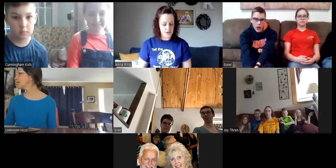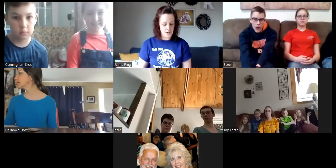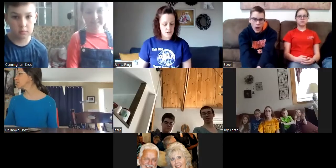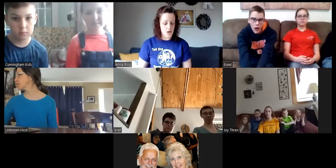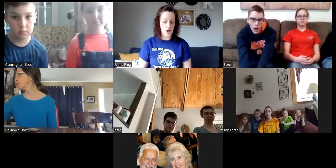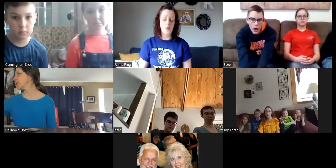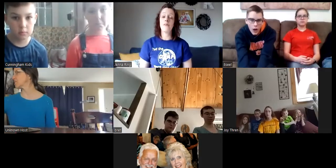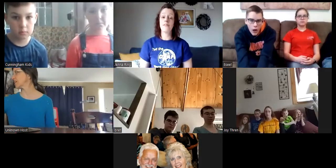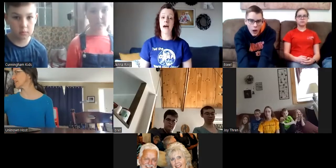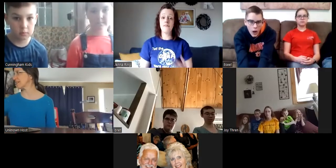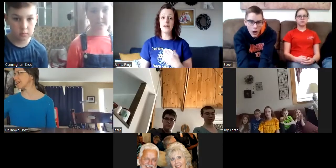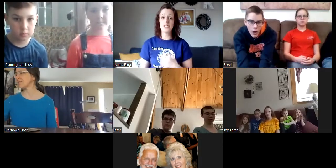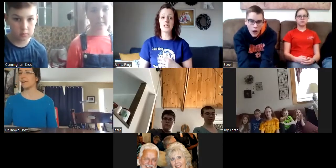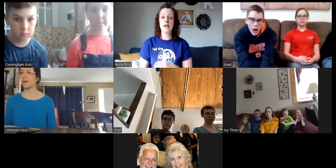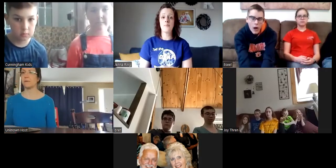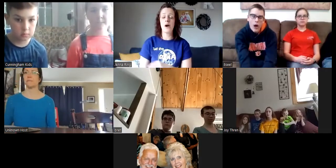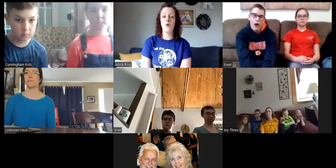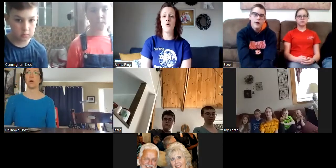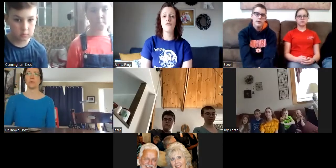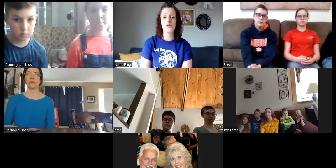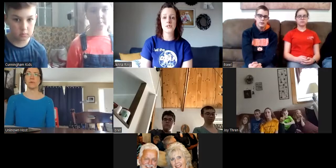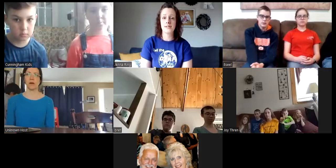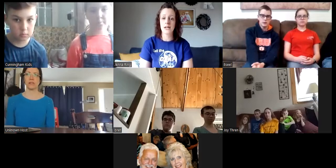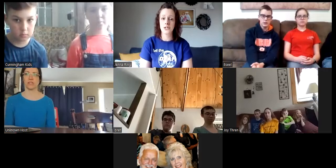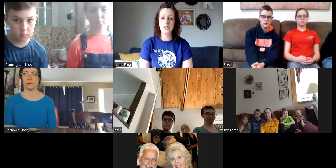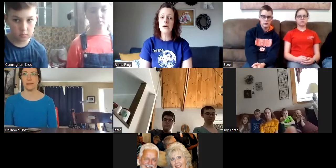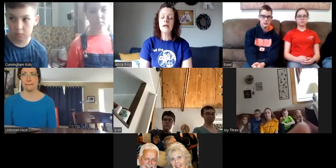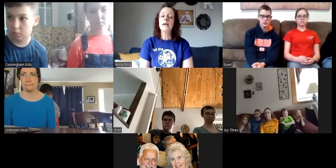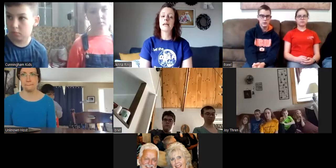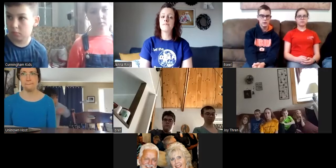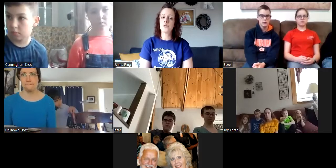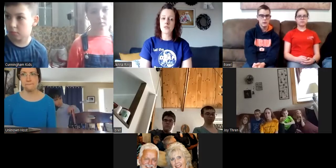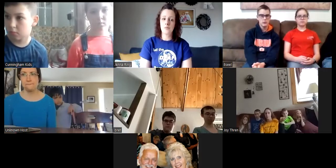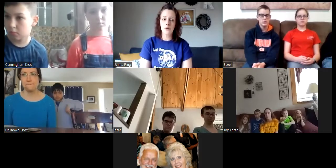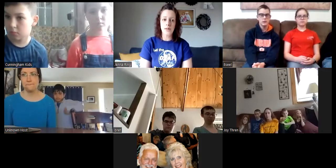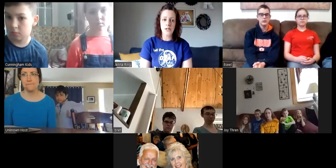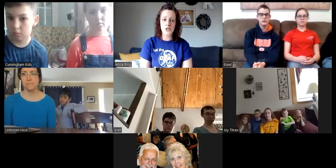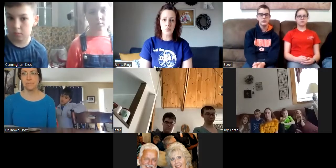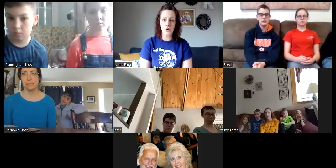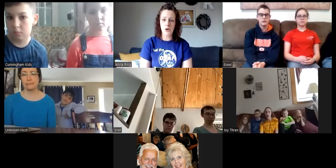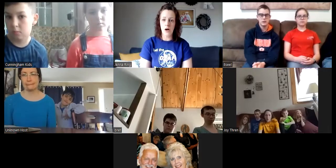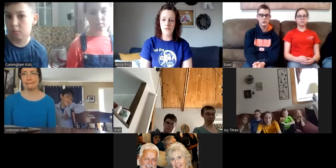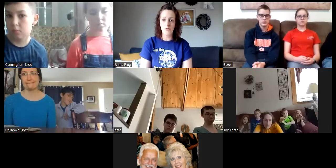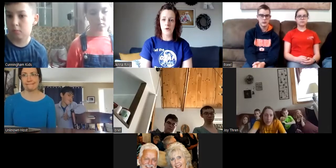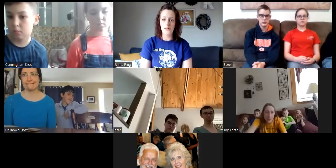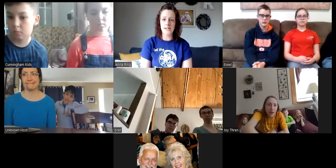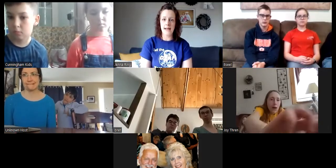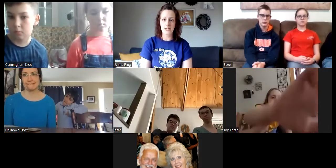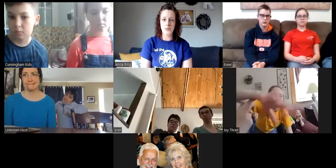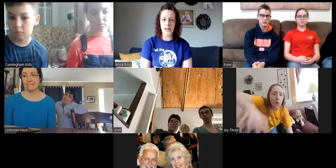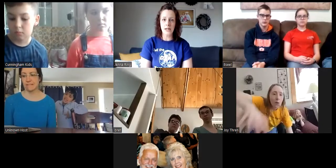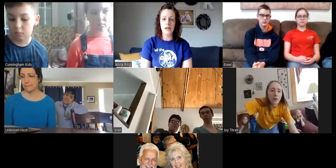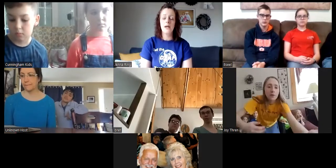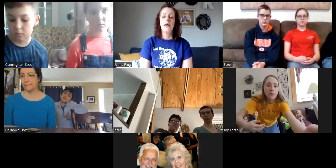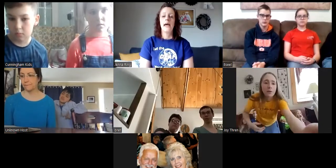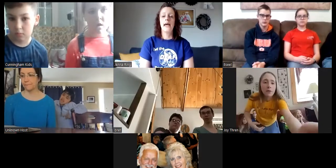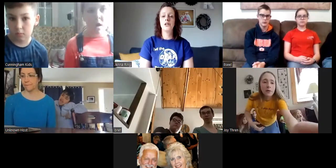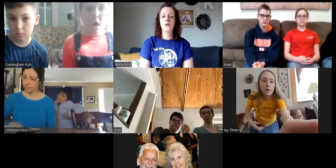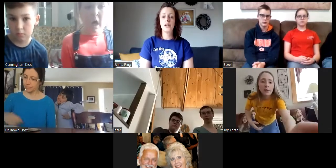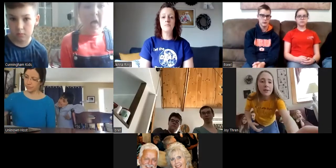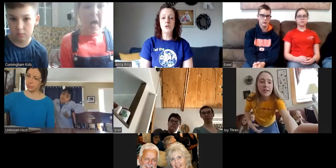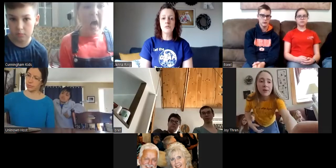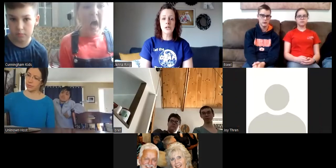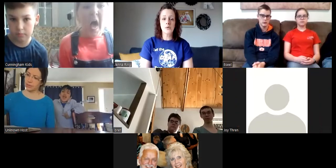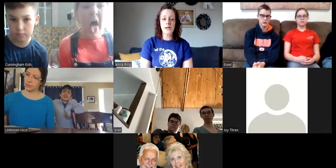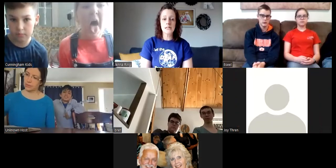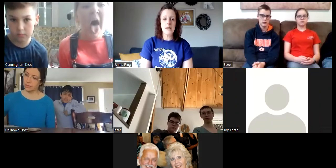minute left. So that finishes up our whole first section, gives you some more things to work on for this next week. And